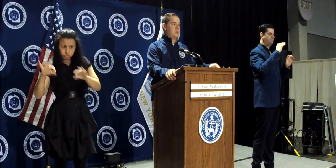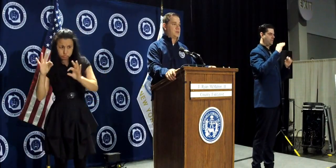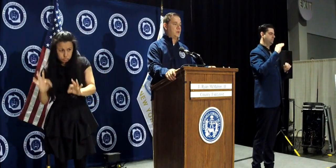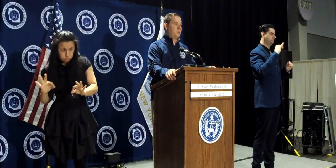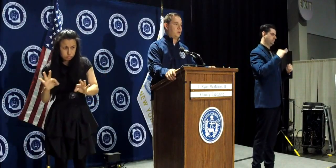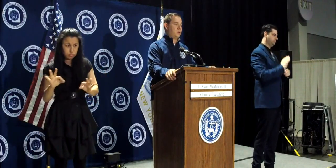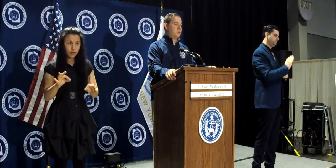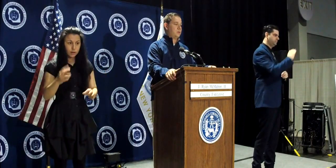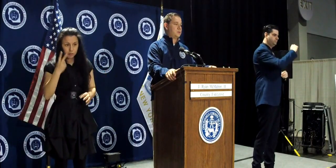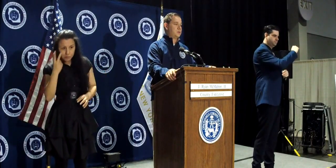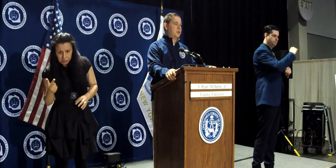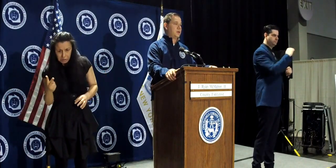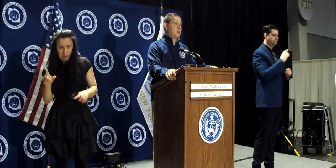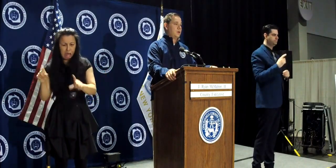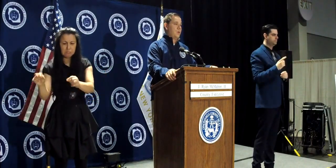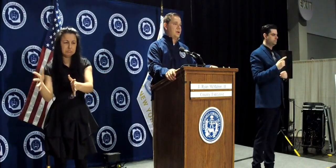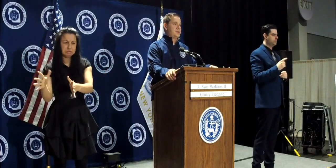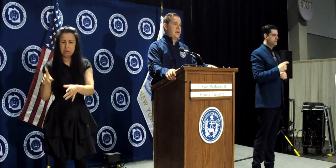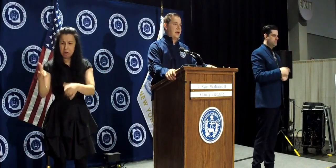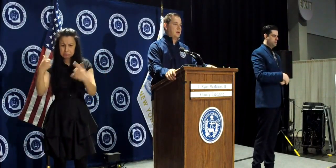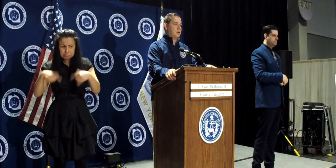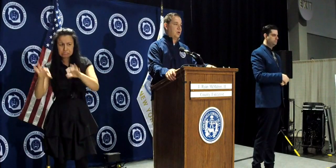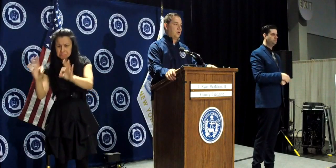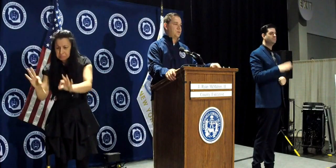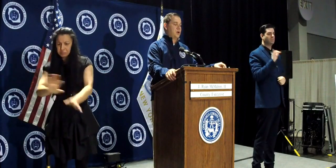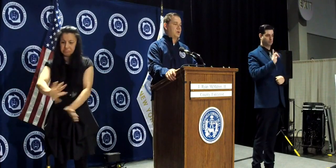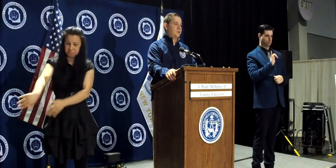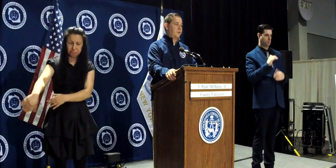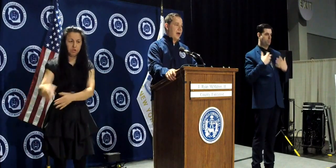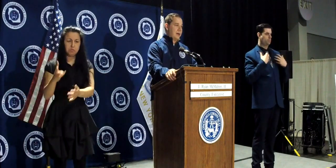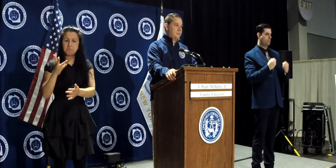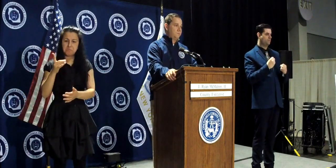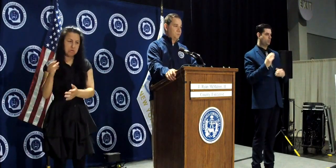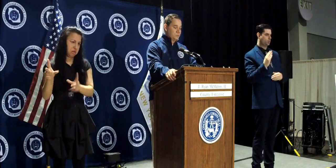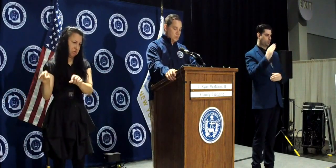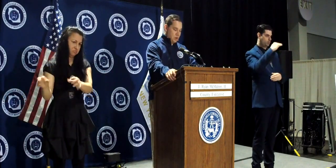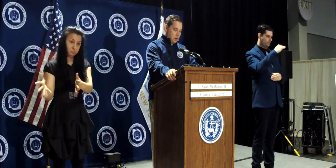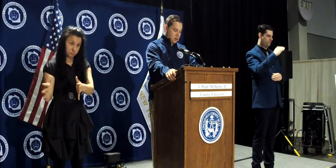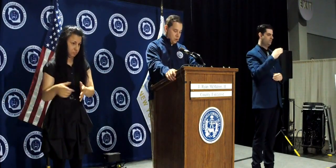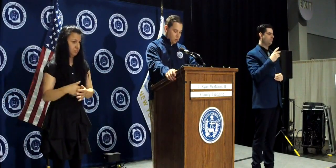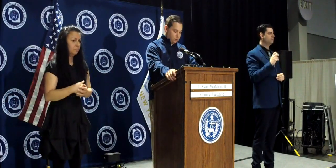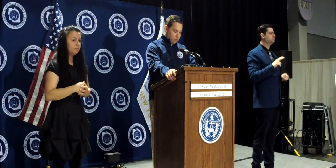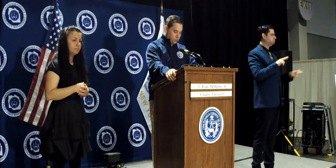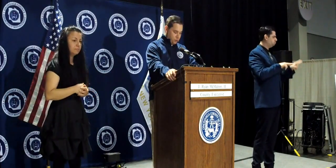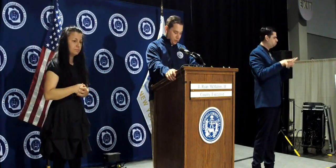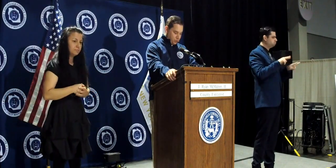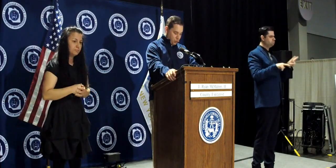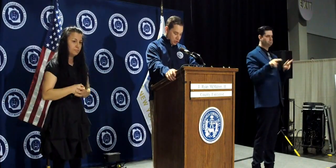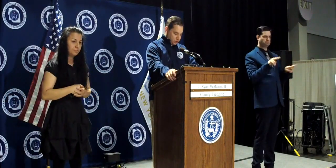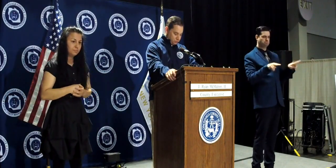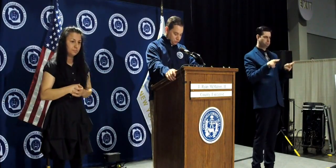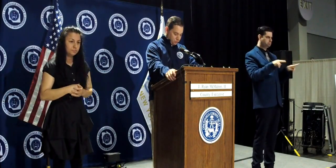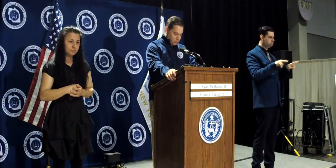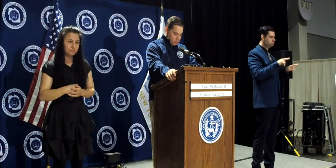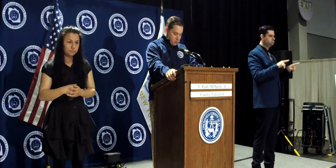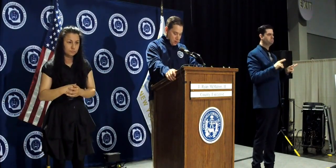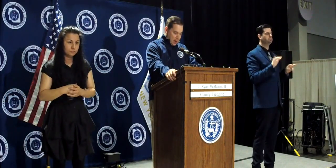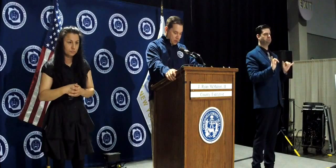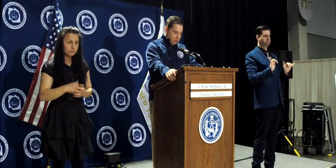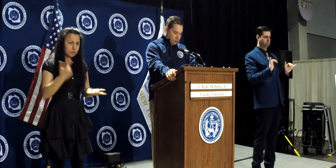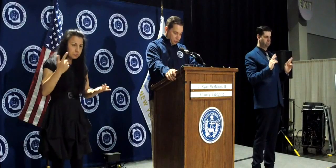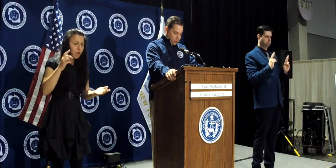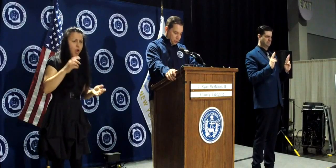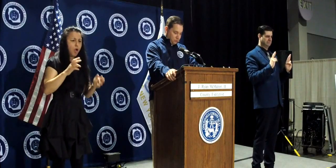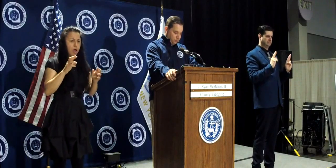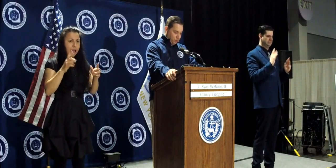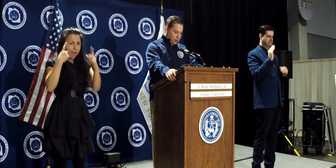active caseload looks like? When does that curve start to flatten and hopefully go the other direction? Out